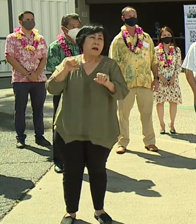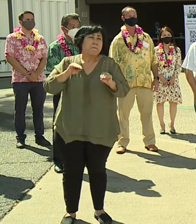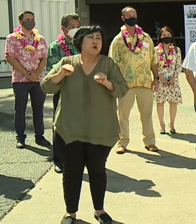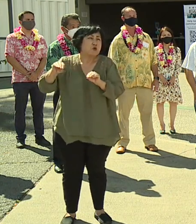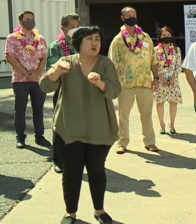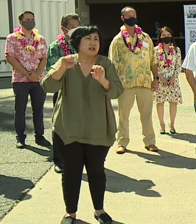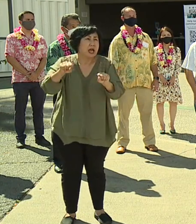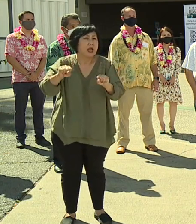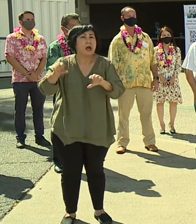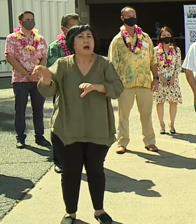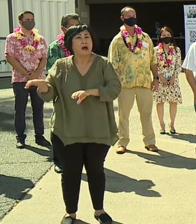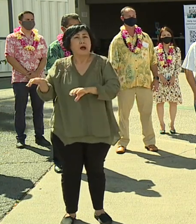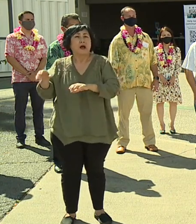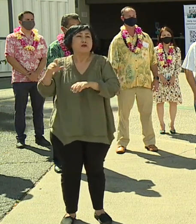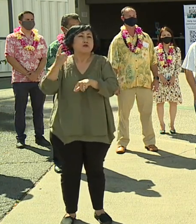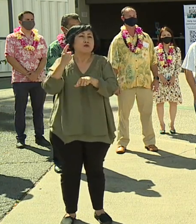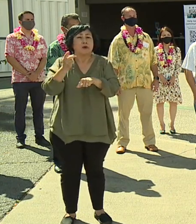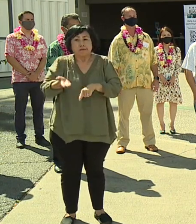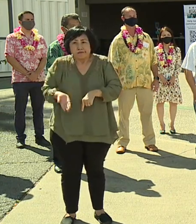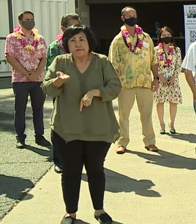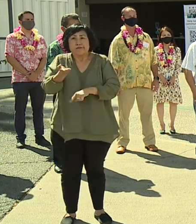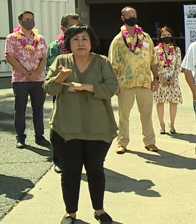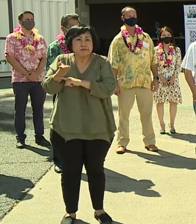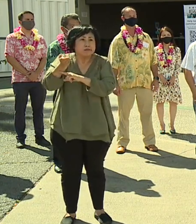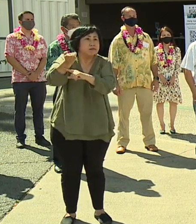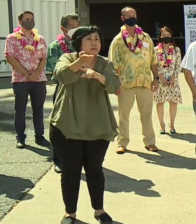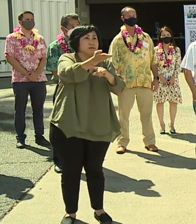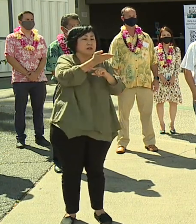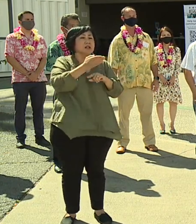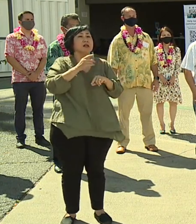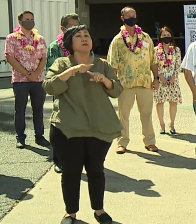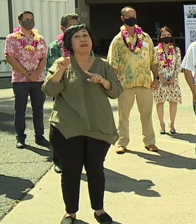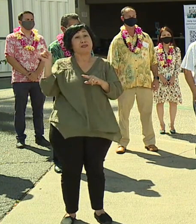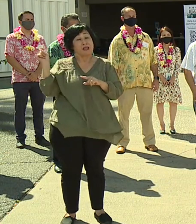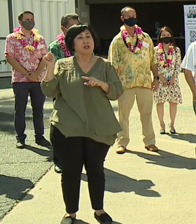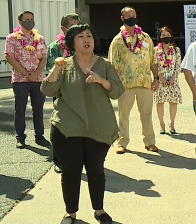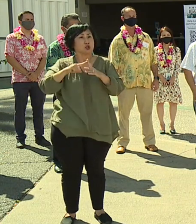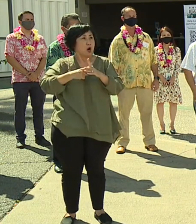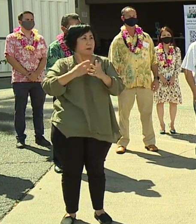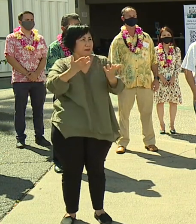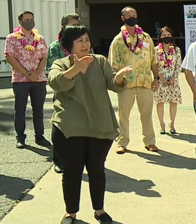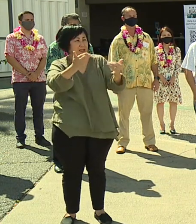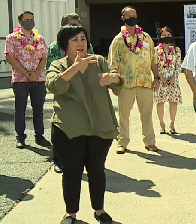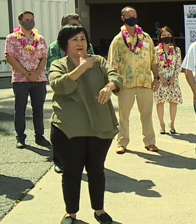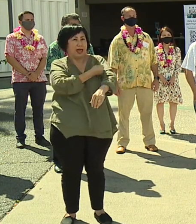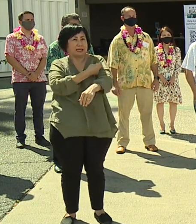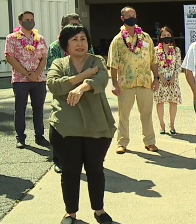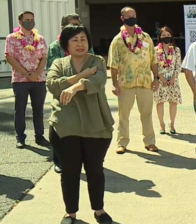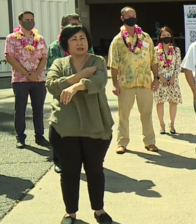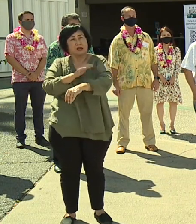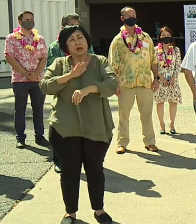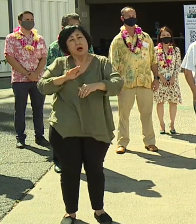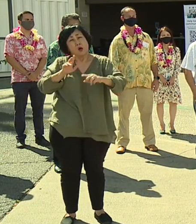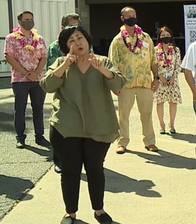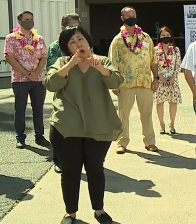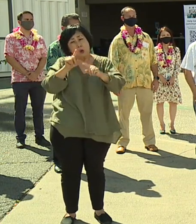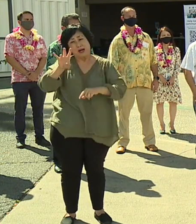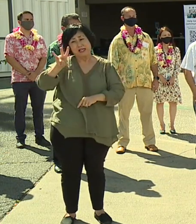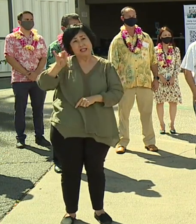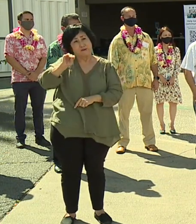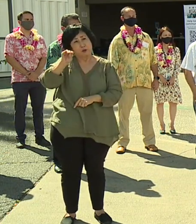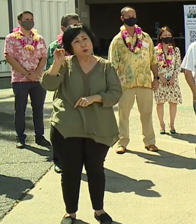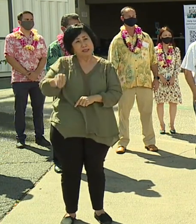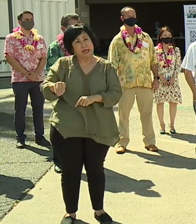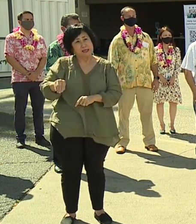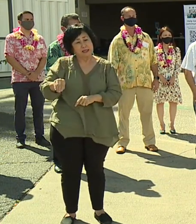could be moved to other areas at the right time to start to make sure that people are vaccinated up to about 70%, so